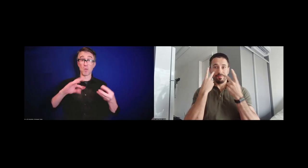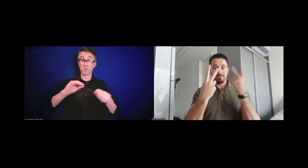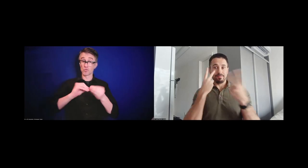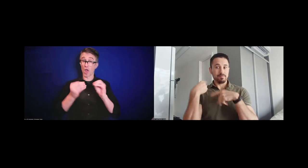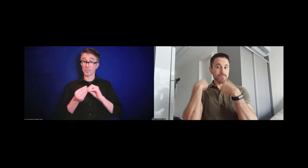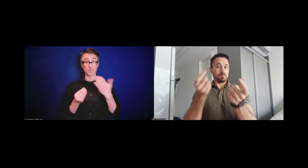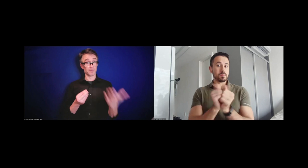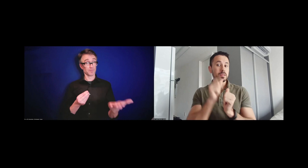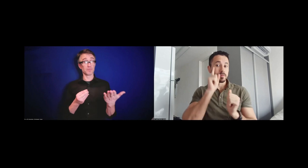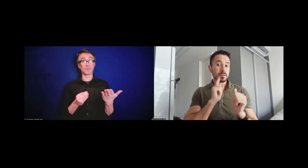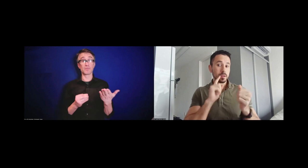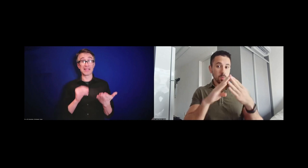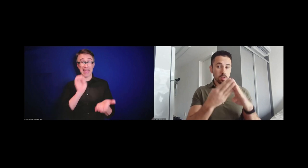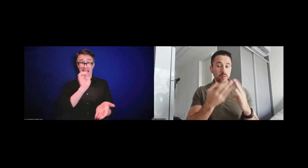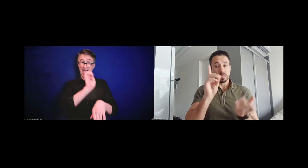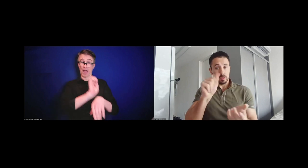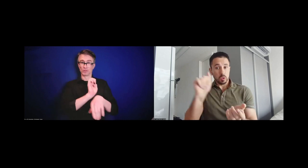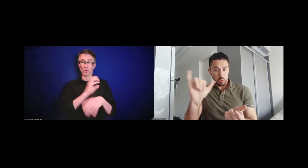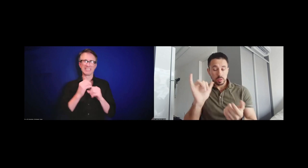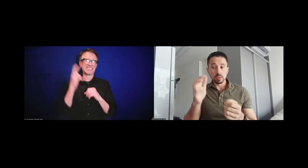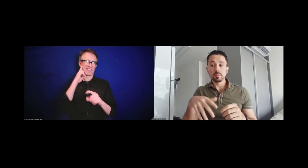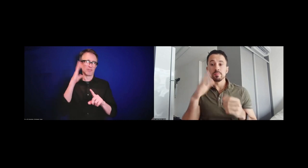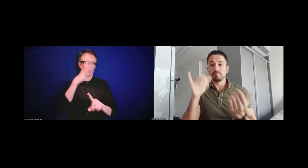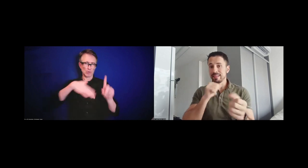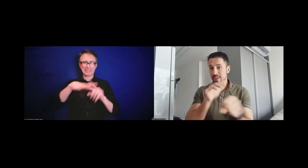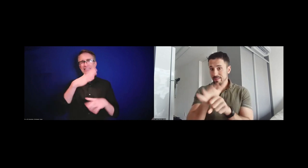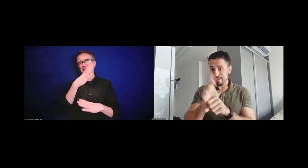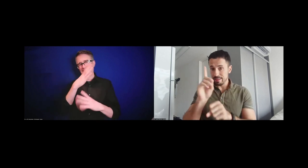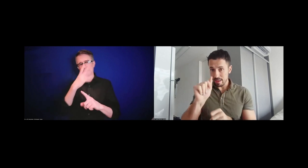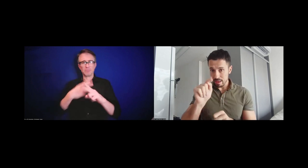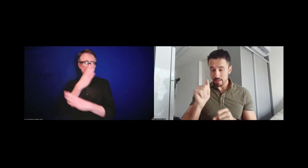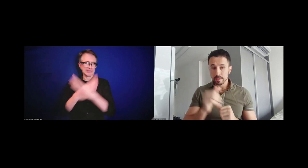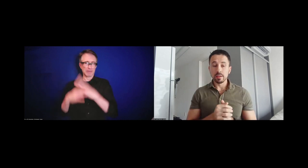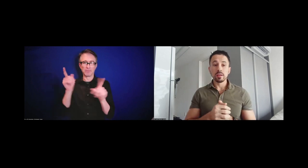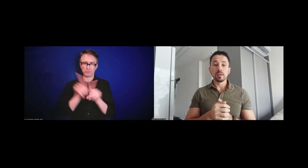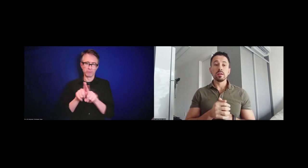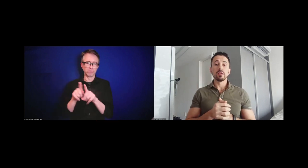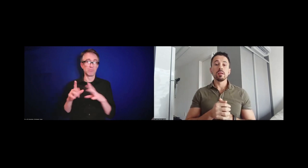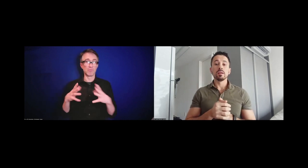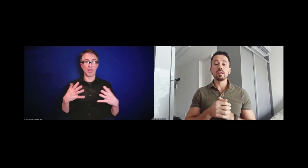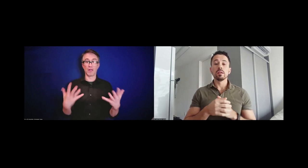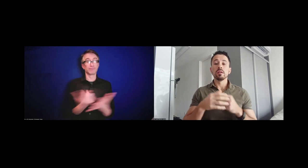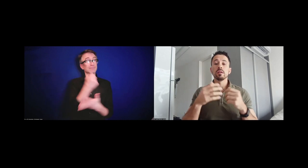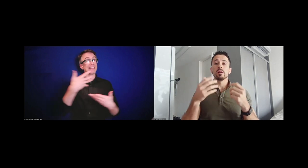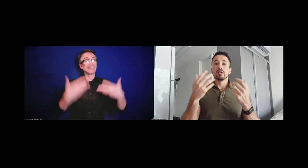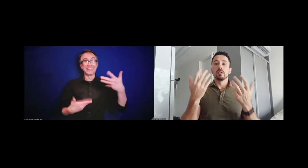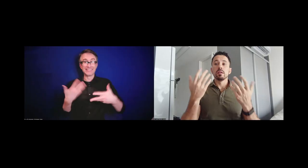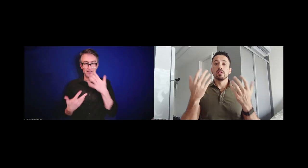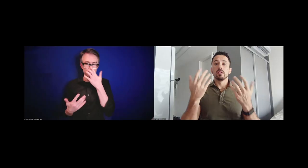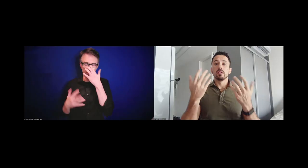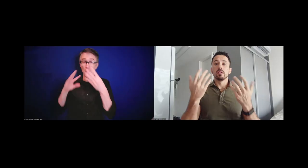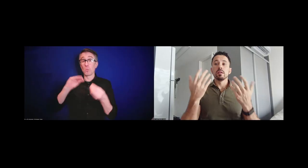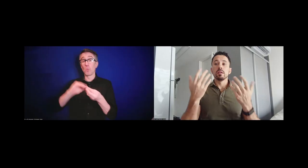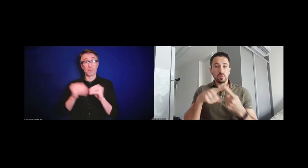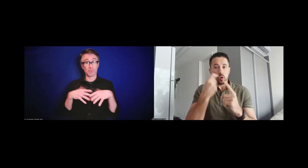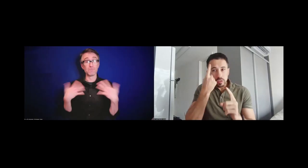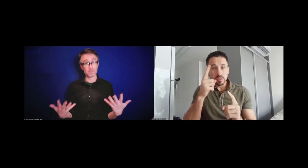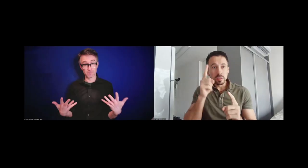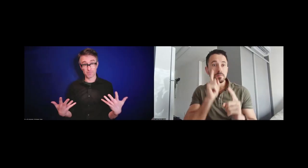One of the big issues that we have been seeing with deaf communities and disabled communities as a whole is there's just not enough data.